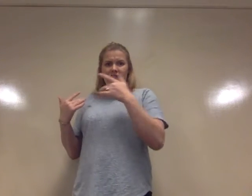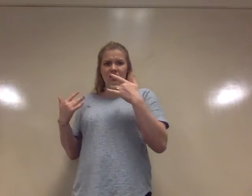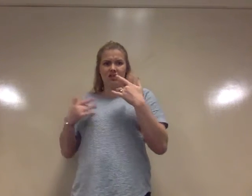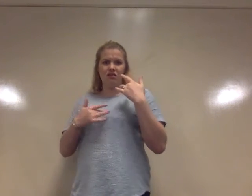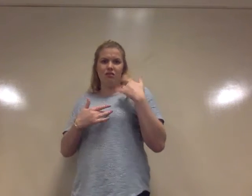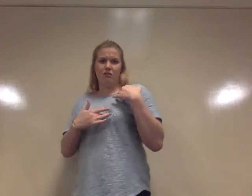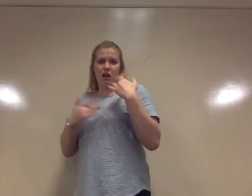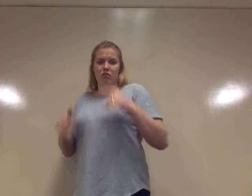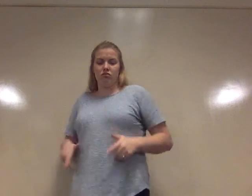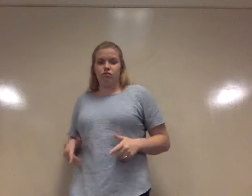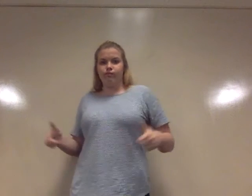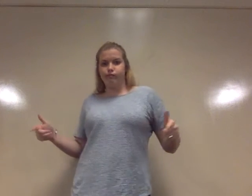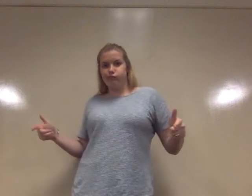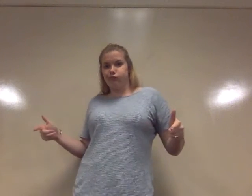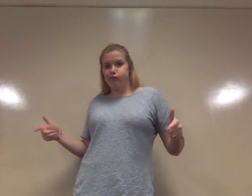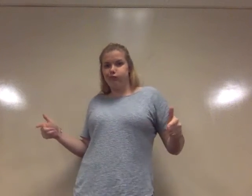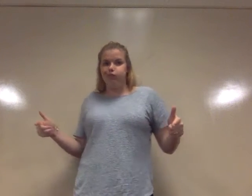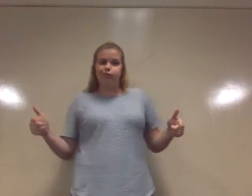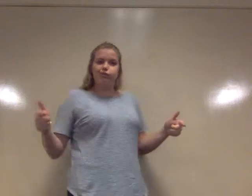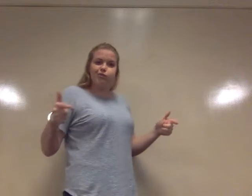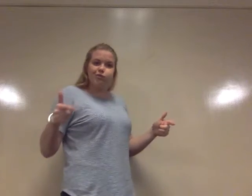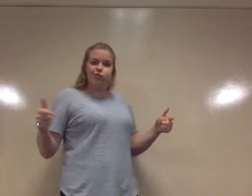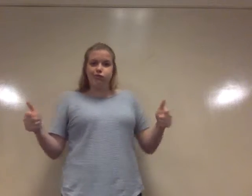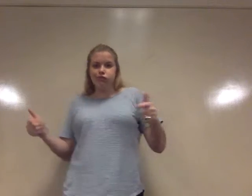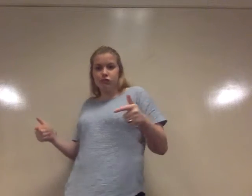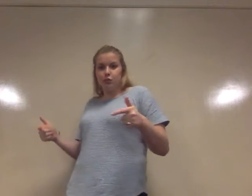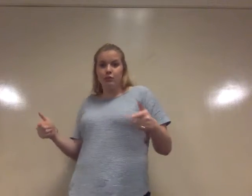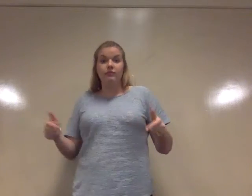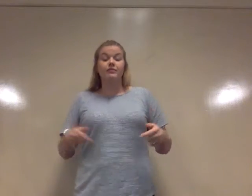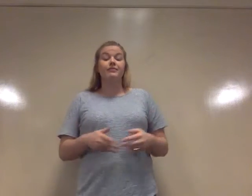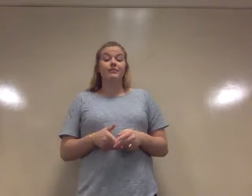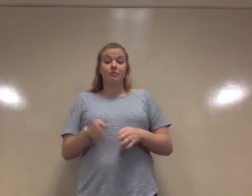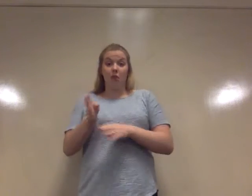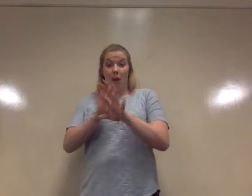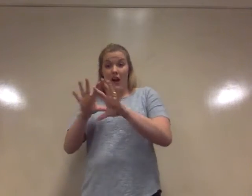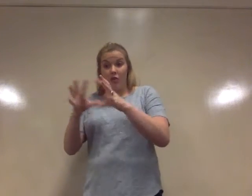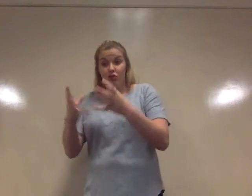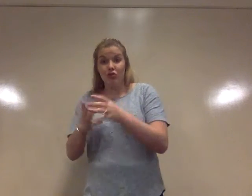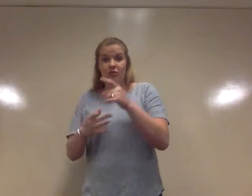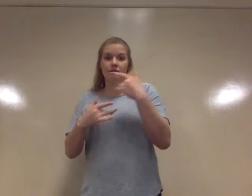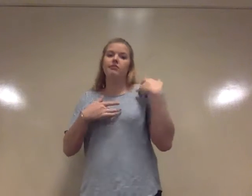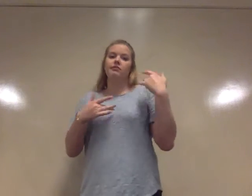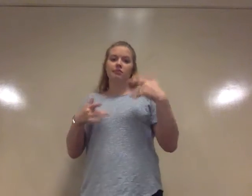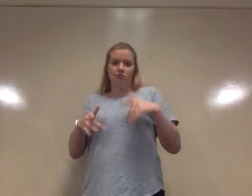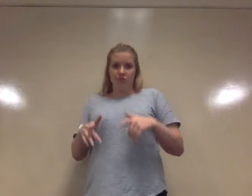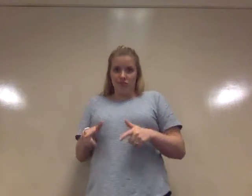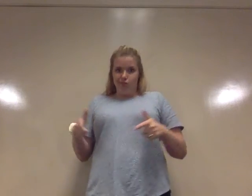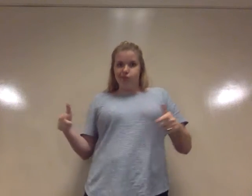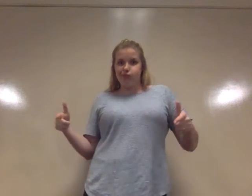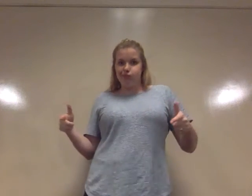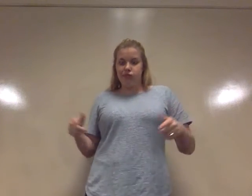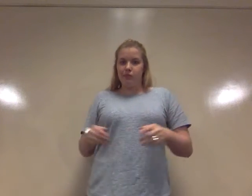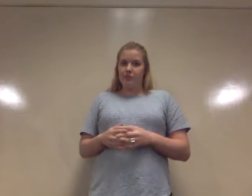are still more likely to be overweight. This could be the first generation of children in the United States that lives less than its